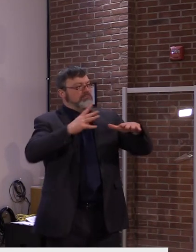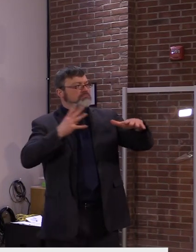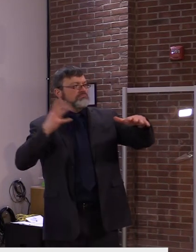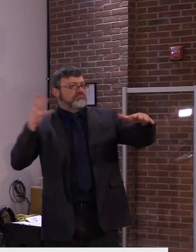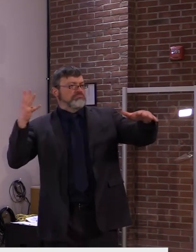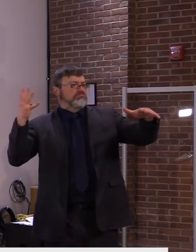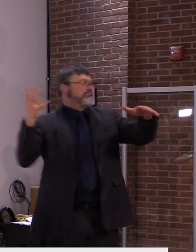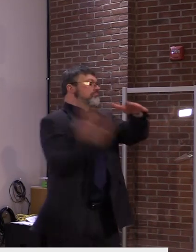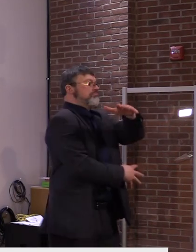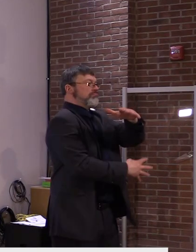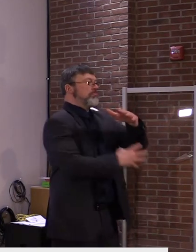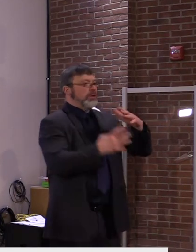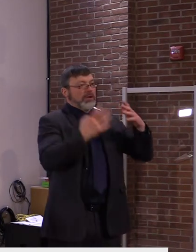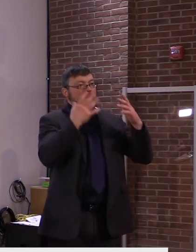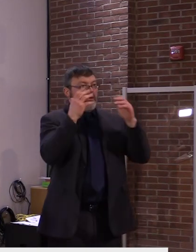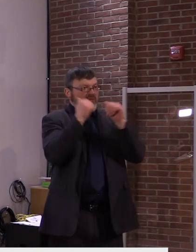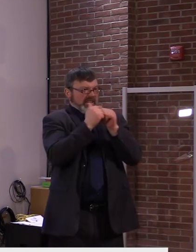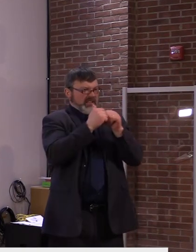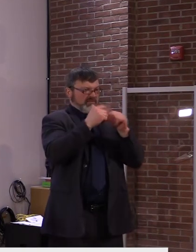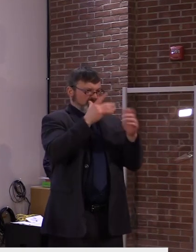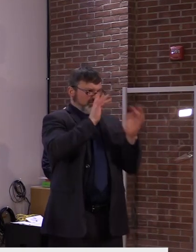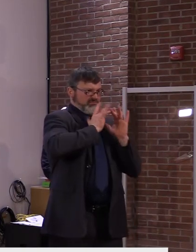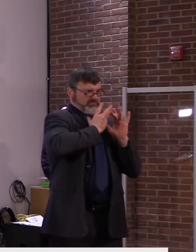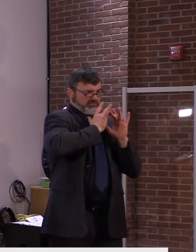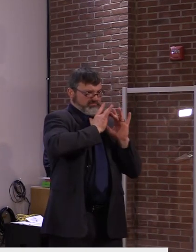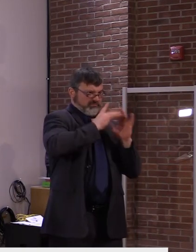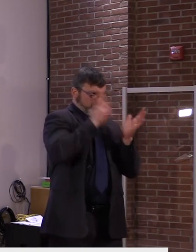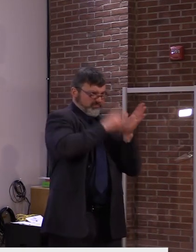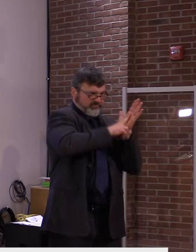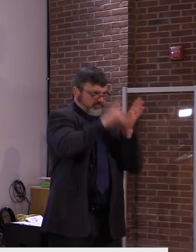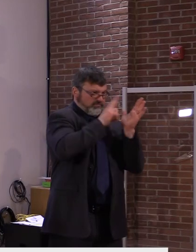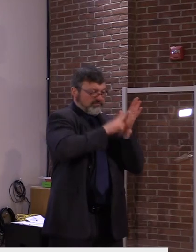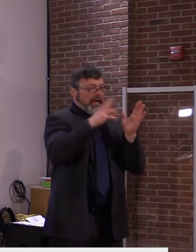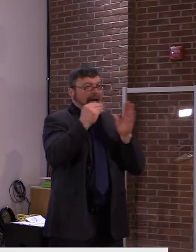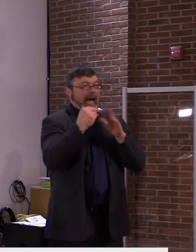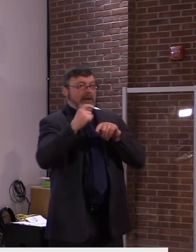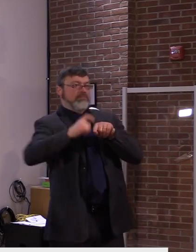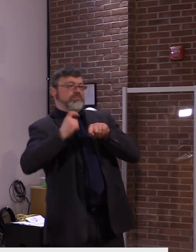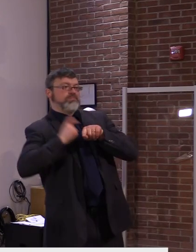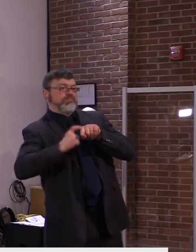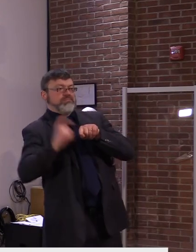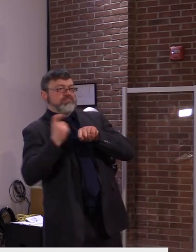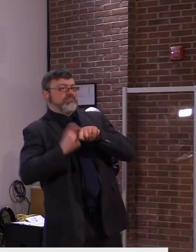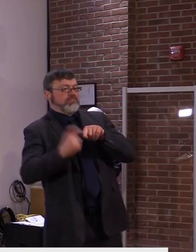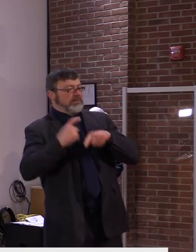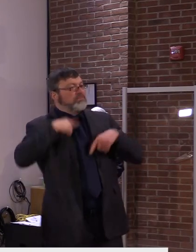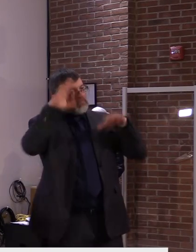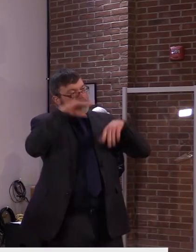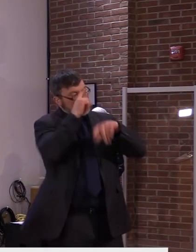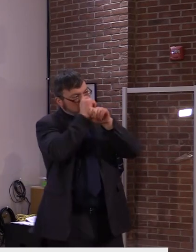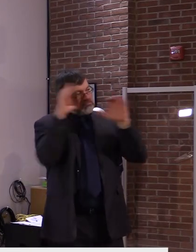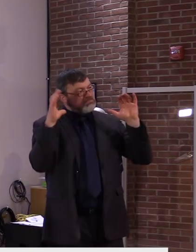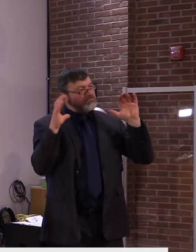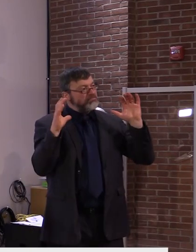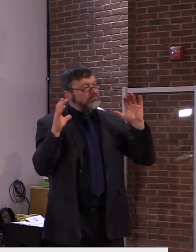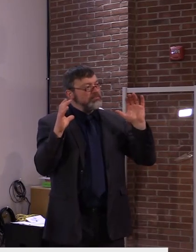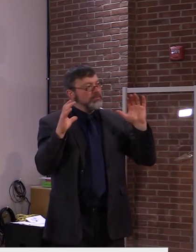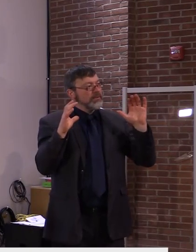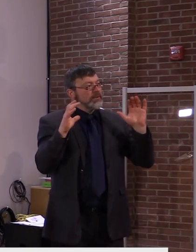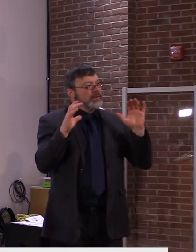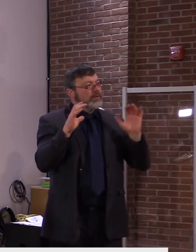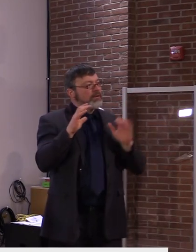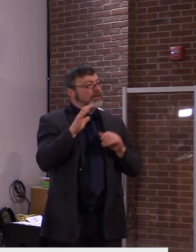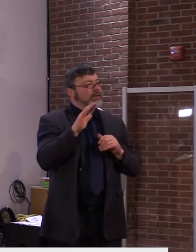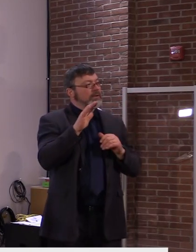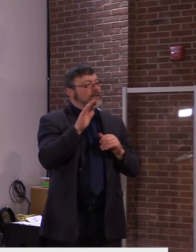before Tuesday because you won't be able to. If you plan to make your appointment online, however, I want